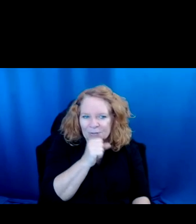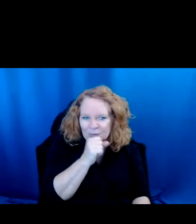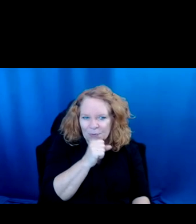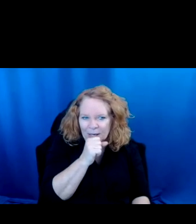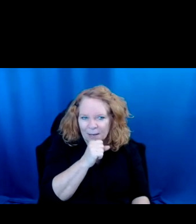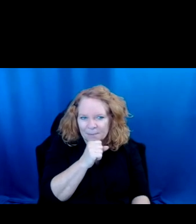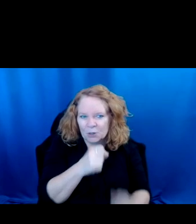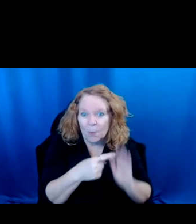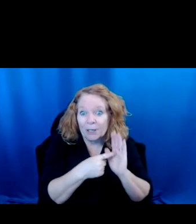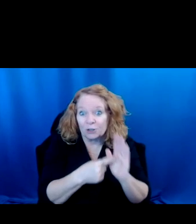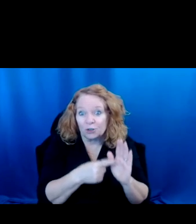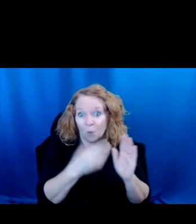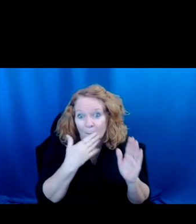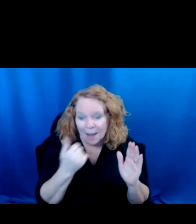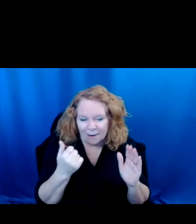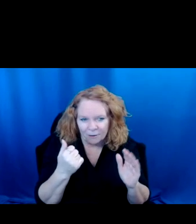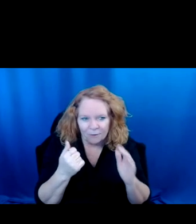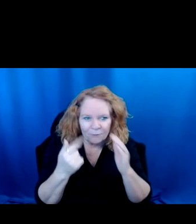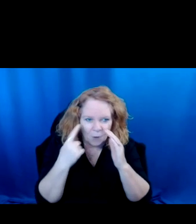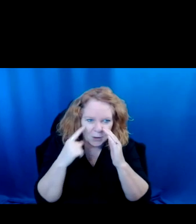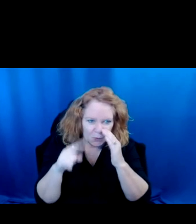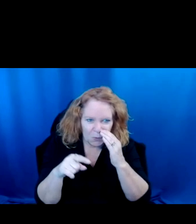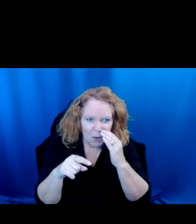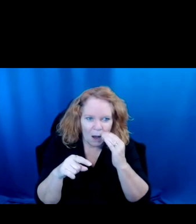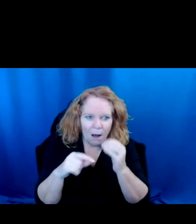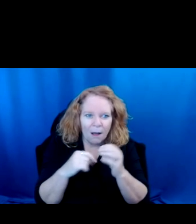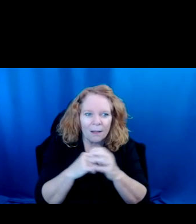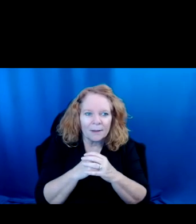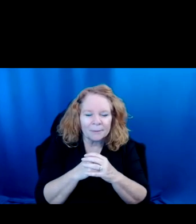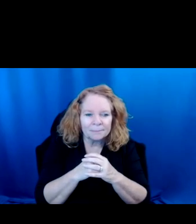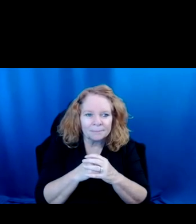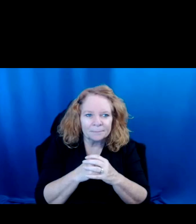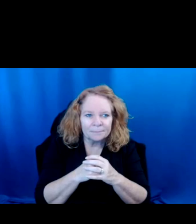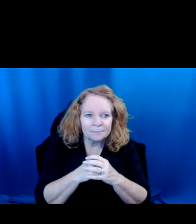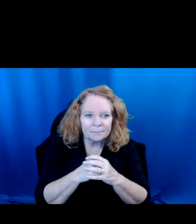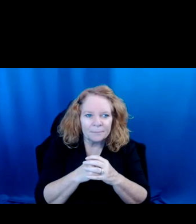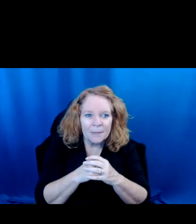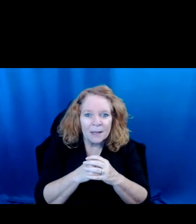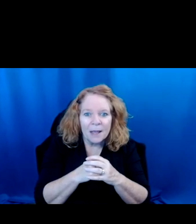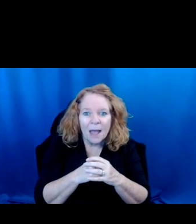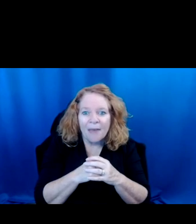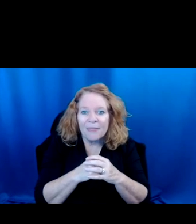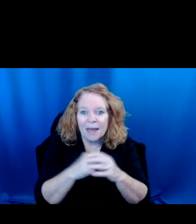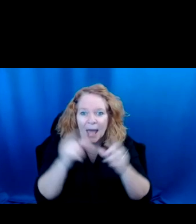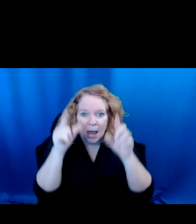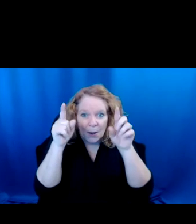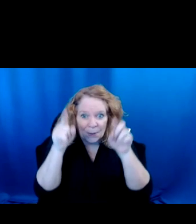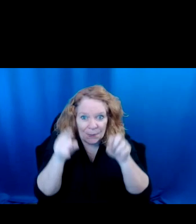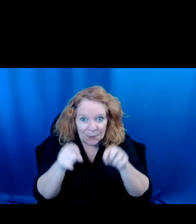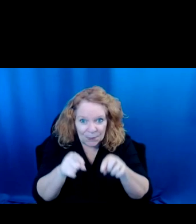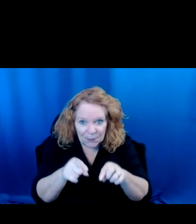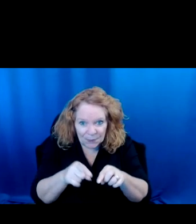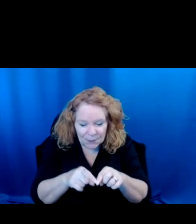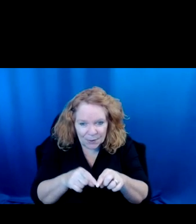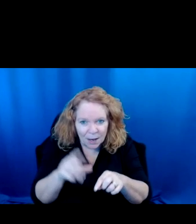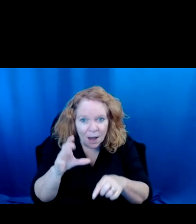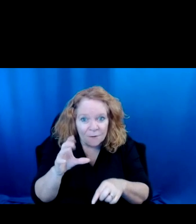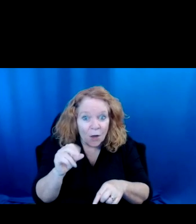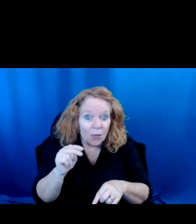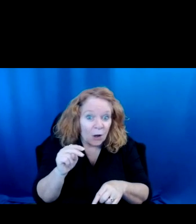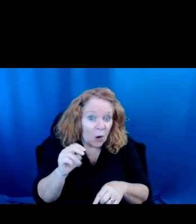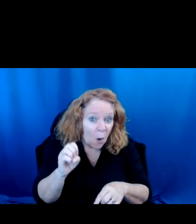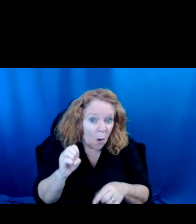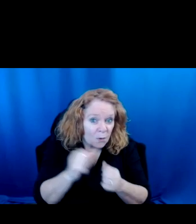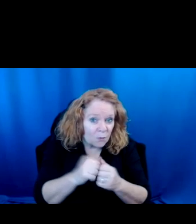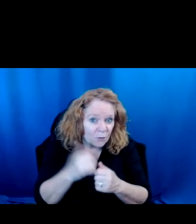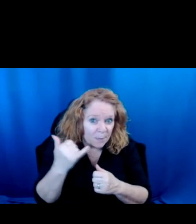the Storytime show and show the good contrast. So I've just cut a cone shape in some yellow card,